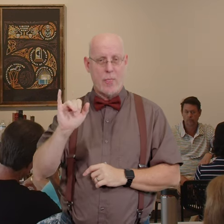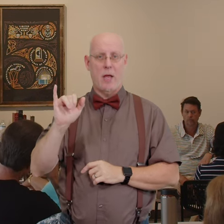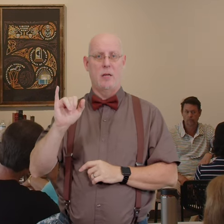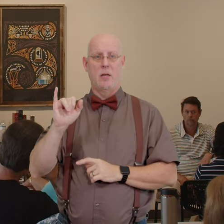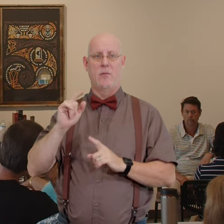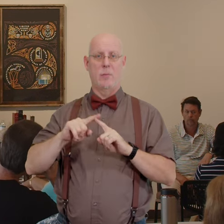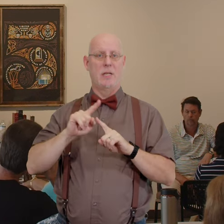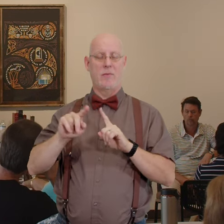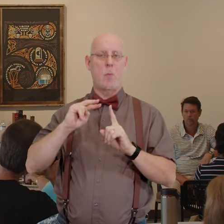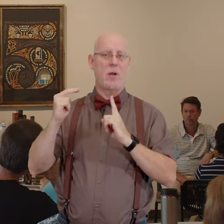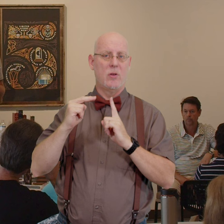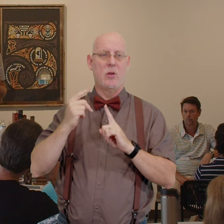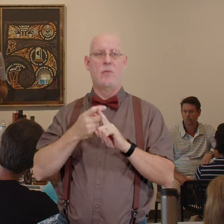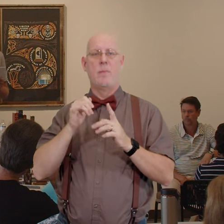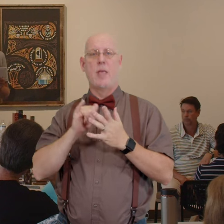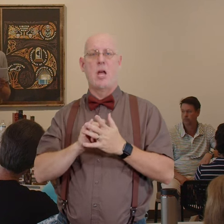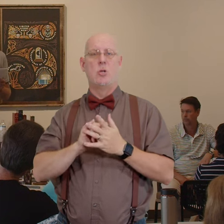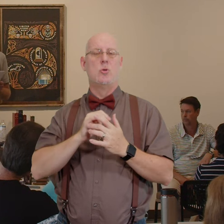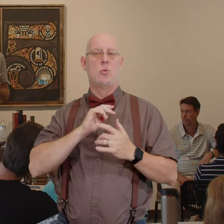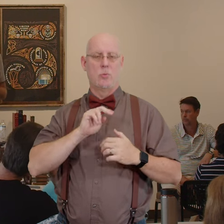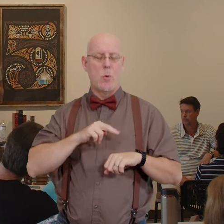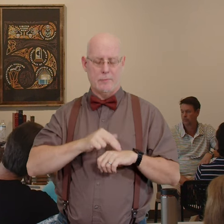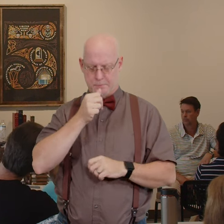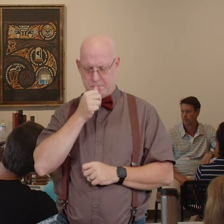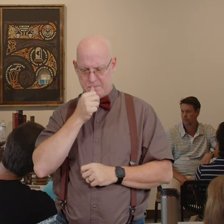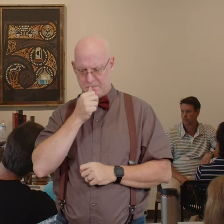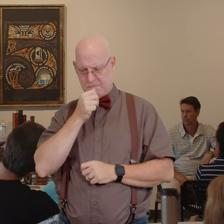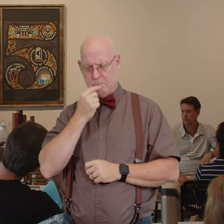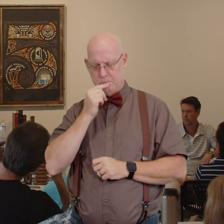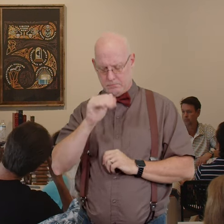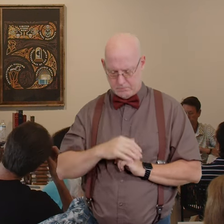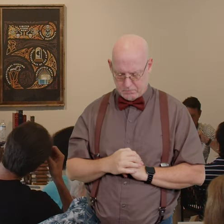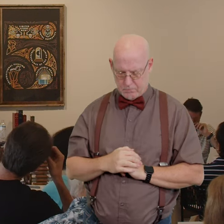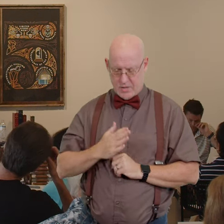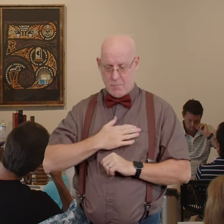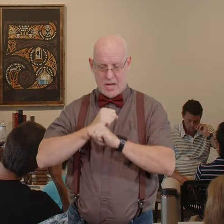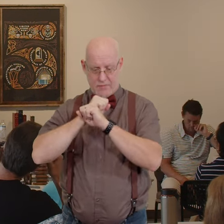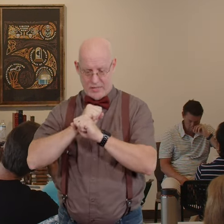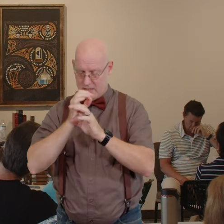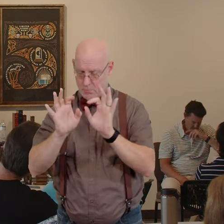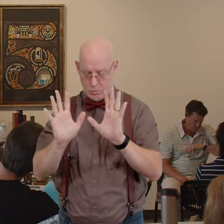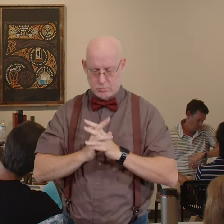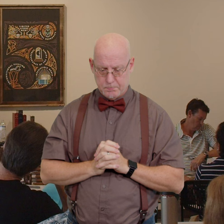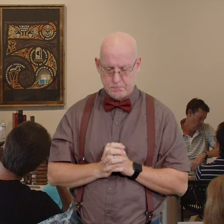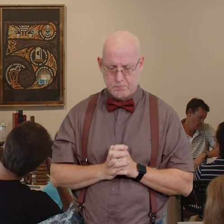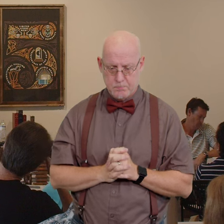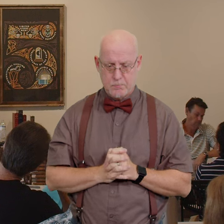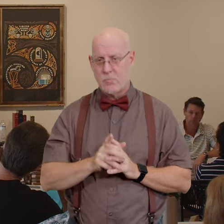it from a rather different point of view from that which is usually taken. So listen close to this. He says this: my defense is just